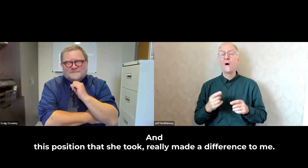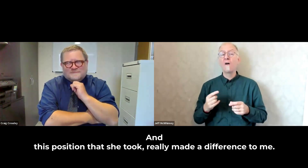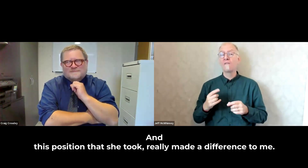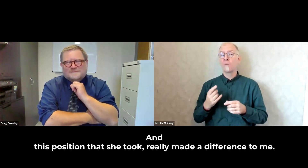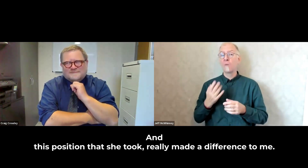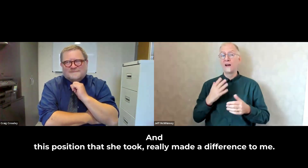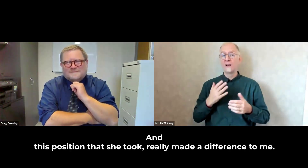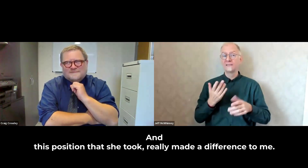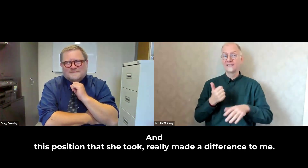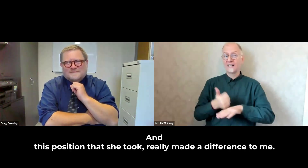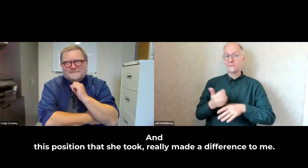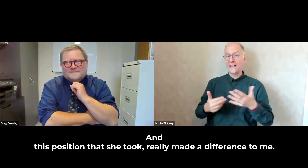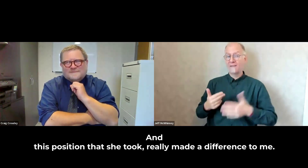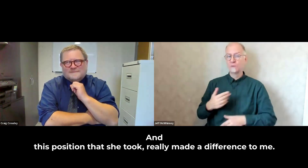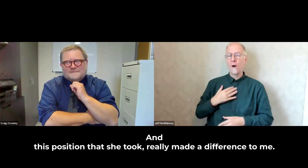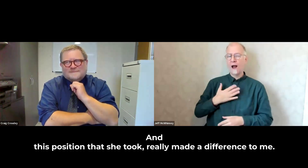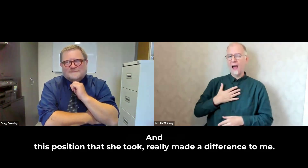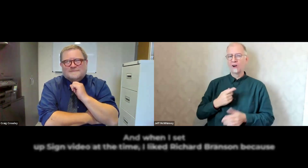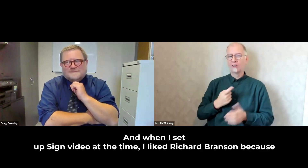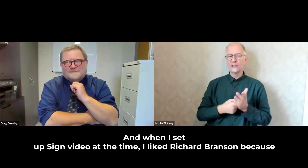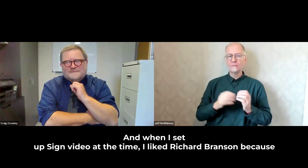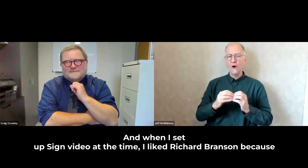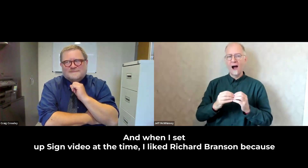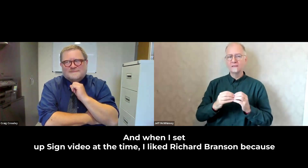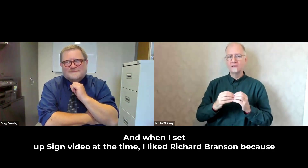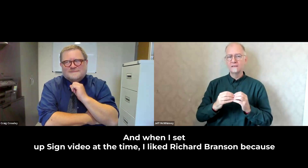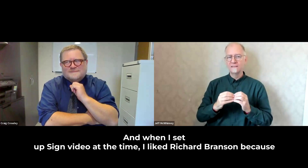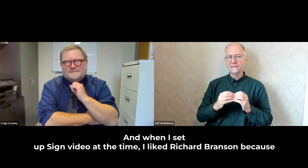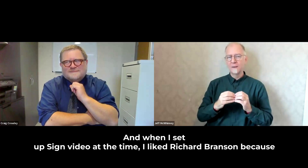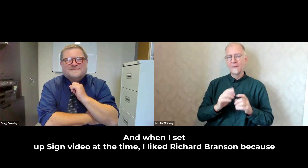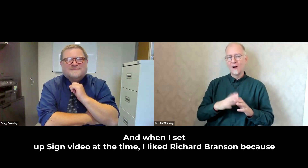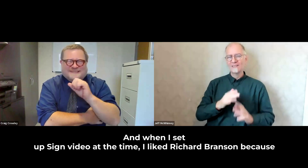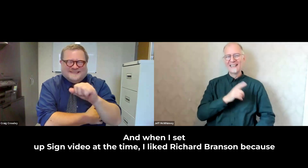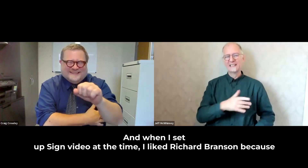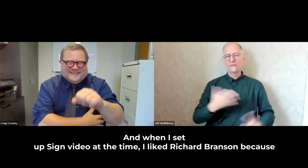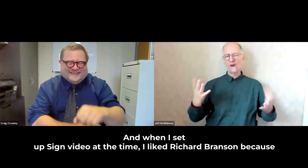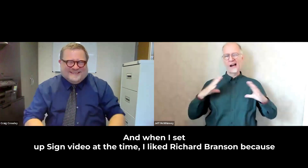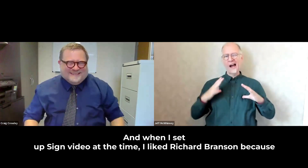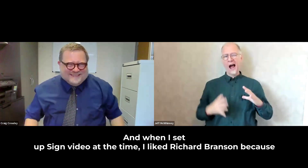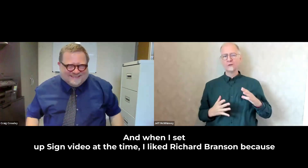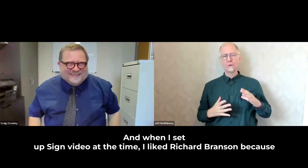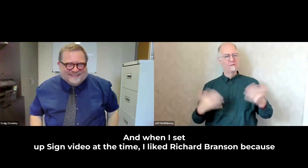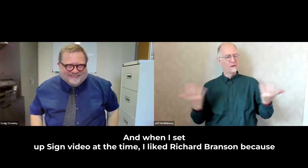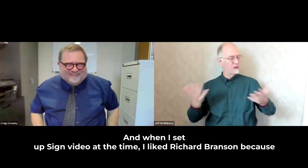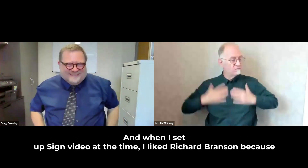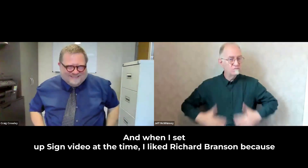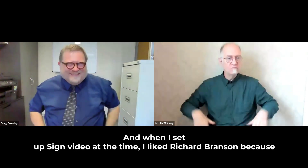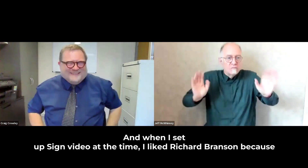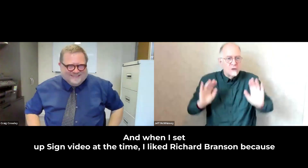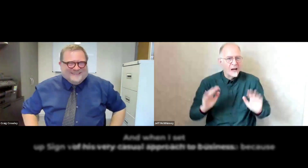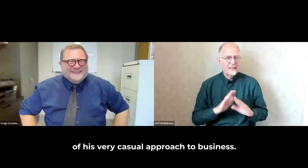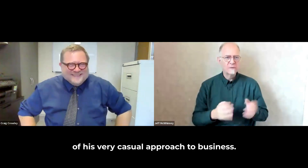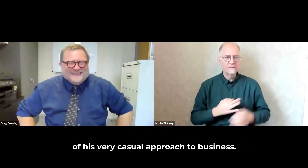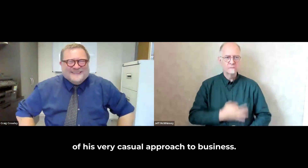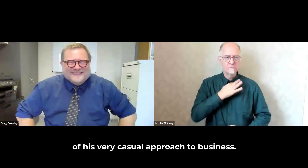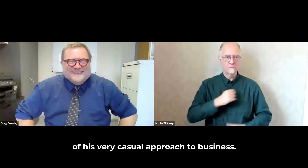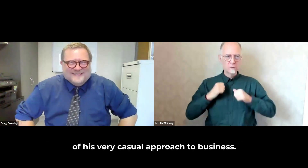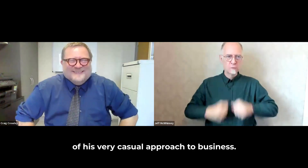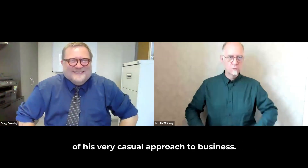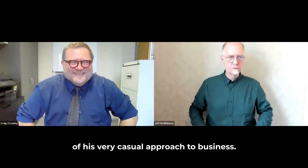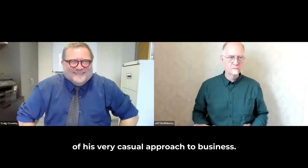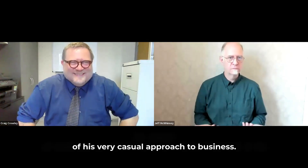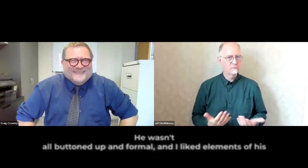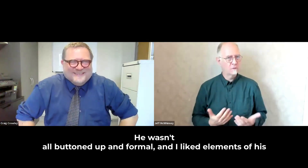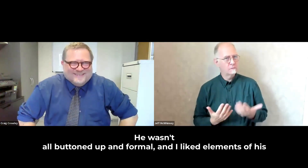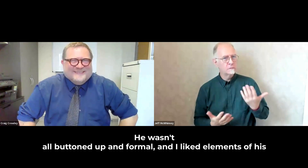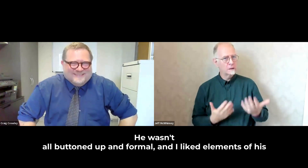was really made a difference to me. And when I set up Sign Video, at the time, I liked Richard Branson because of his very casual